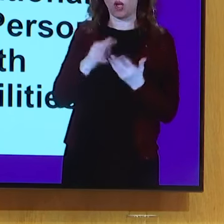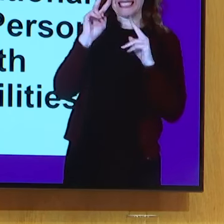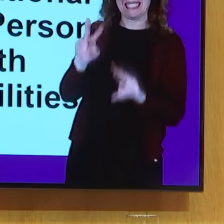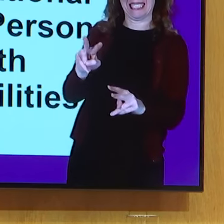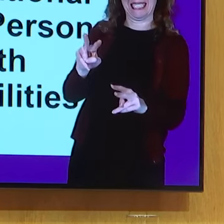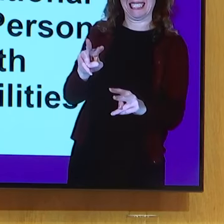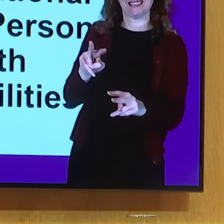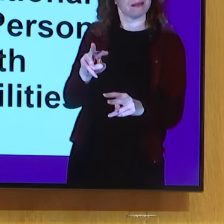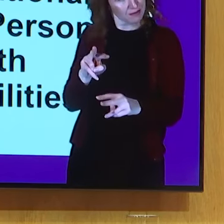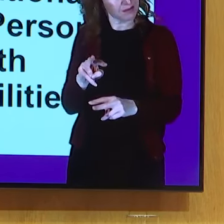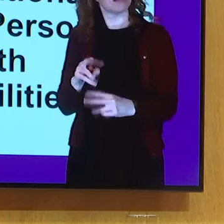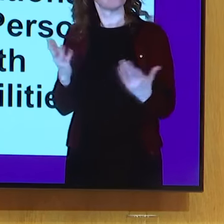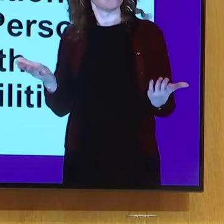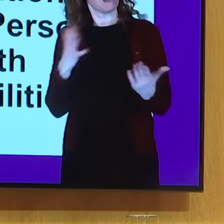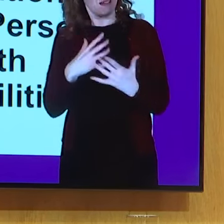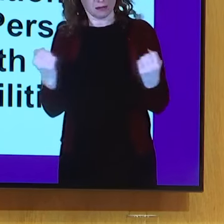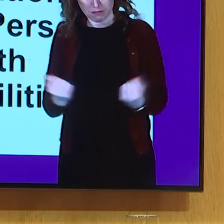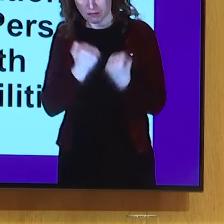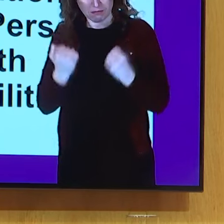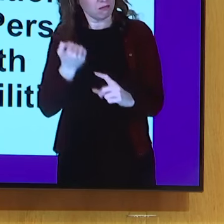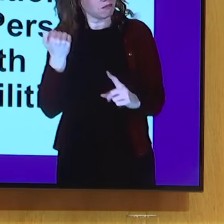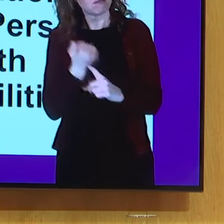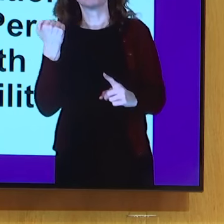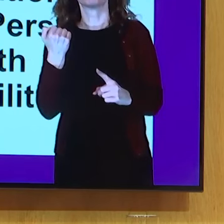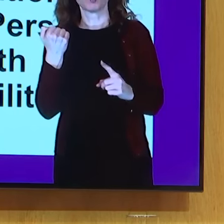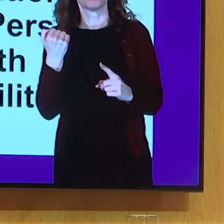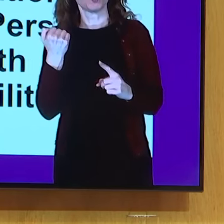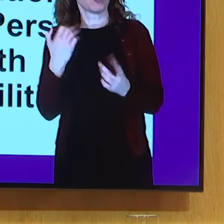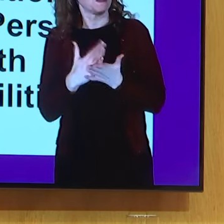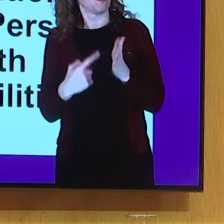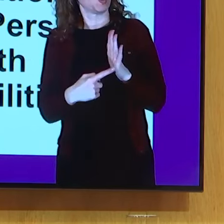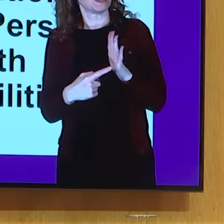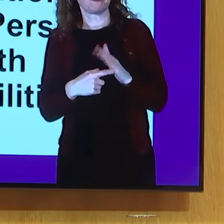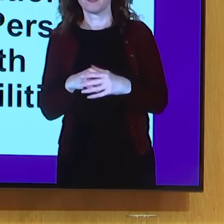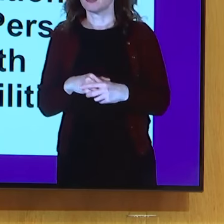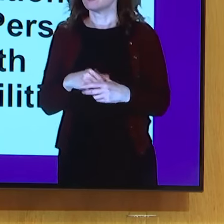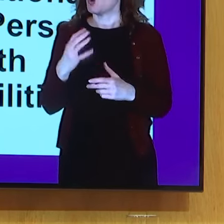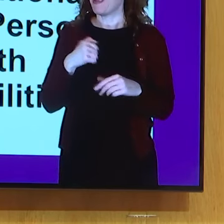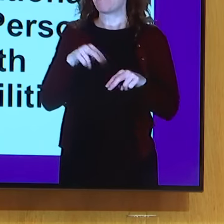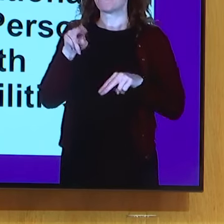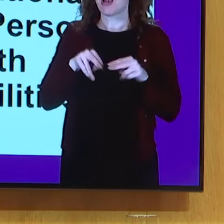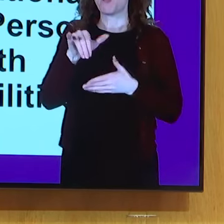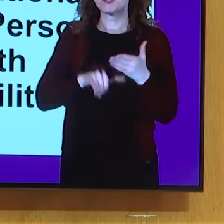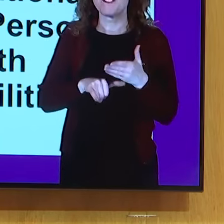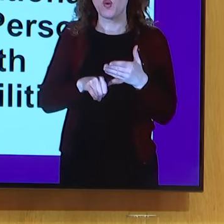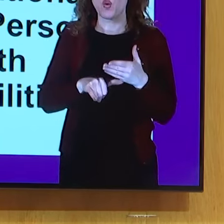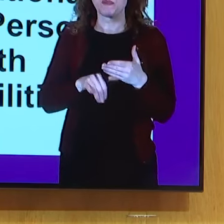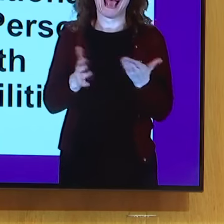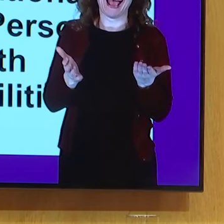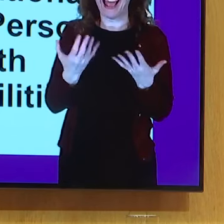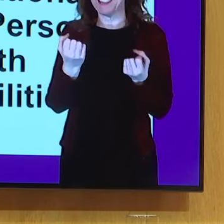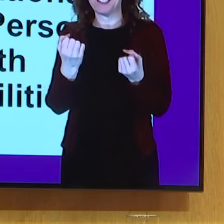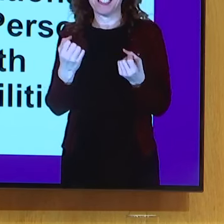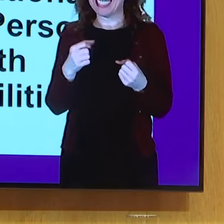cannot ever underestimate how important that is. And so we have an evaluation form, which might seem like a bit of